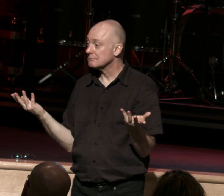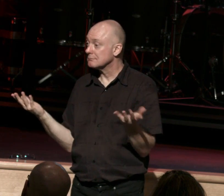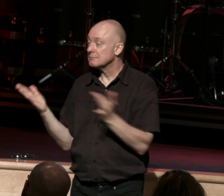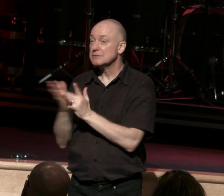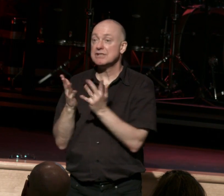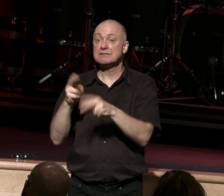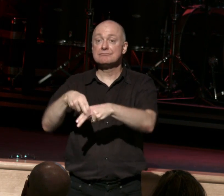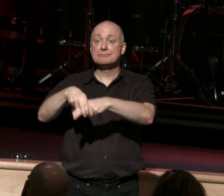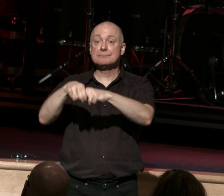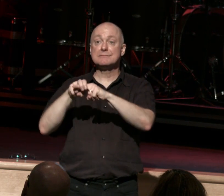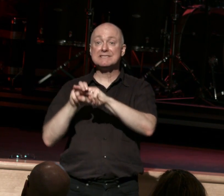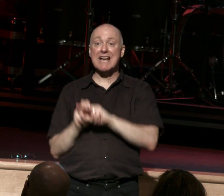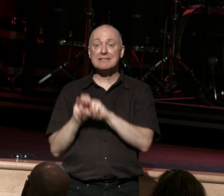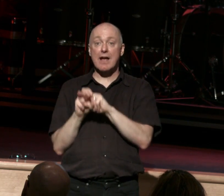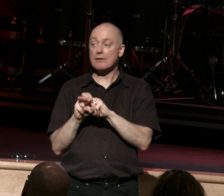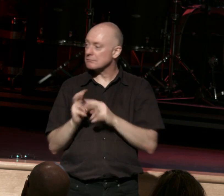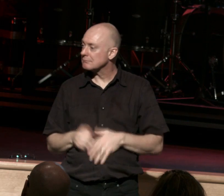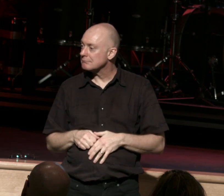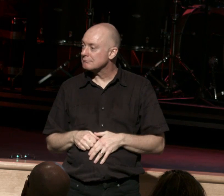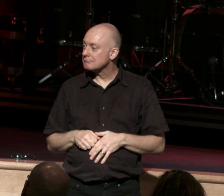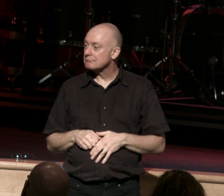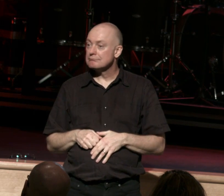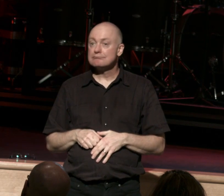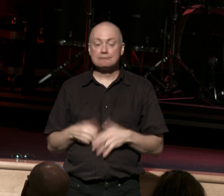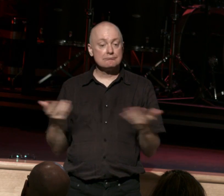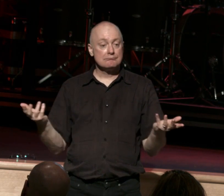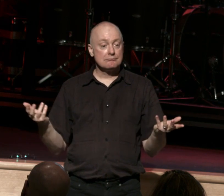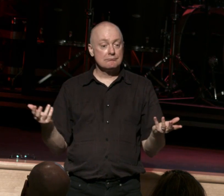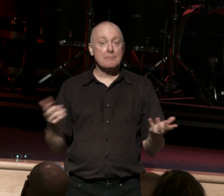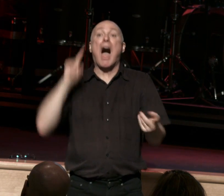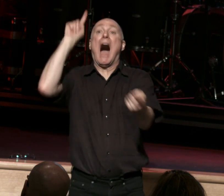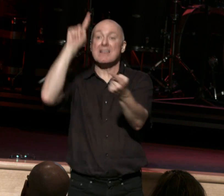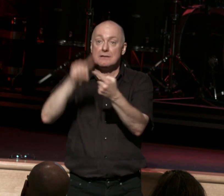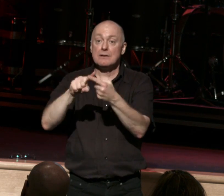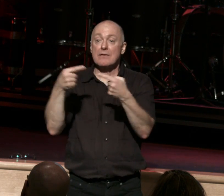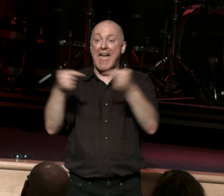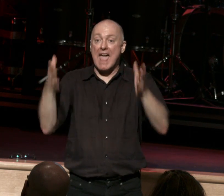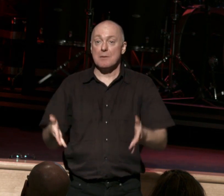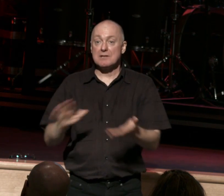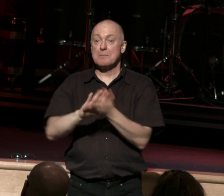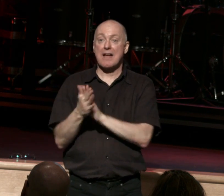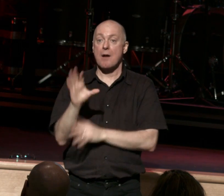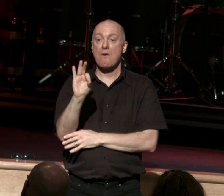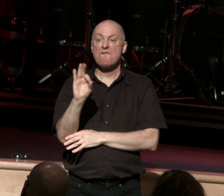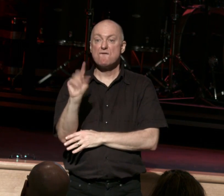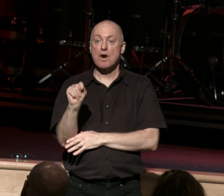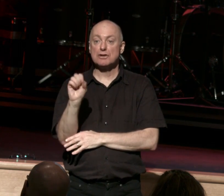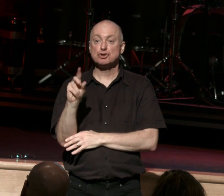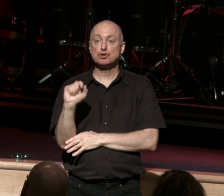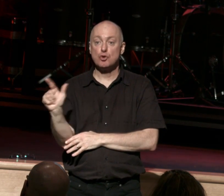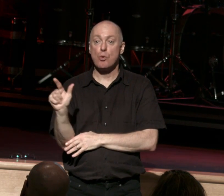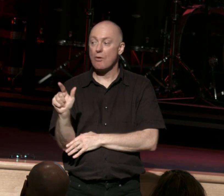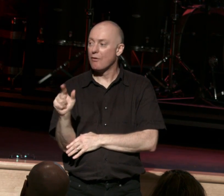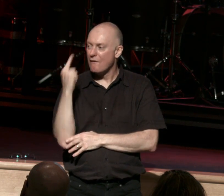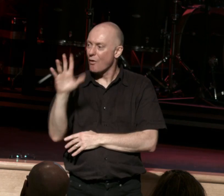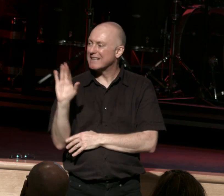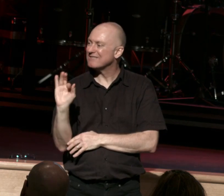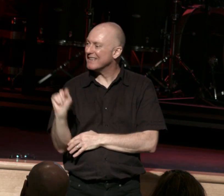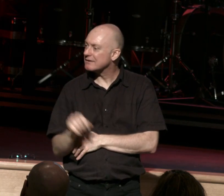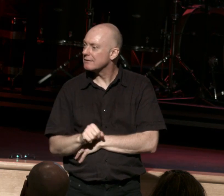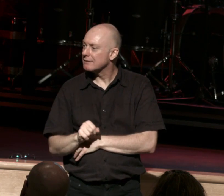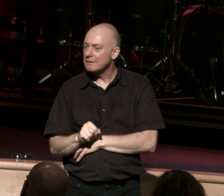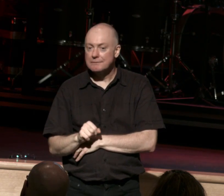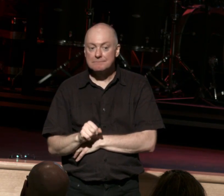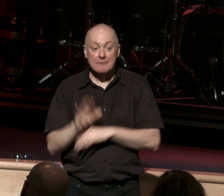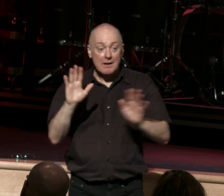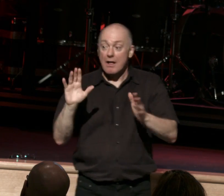sins, notice he sat down at the right hand of God, waiting from that time until his enemies should be made a footstool for